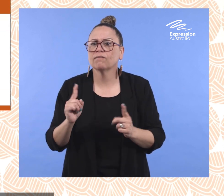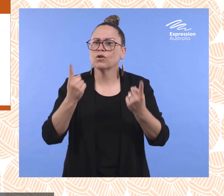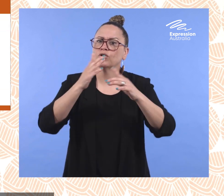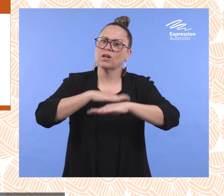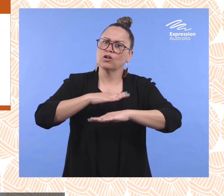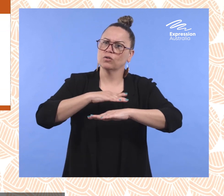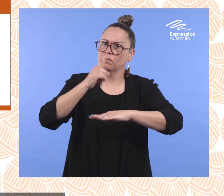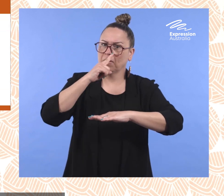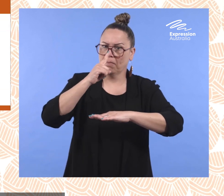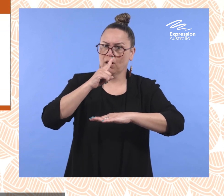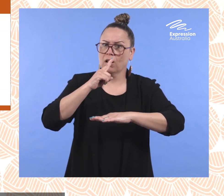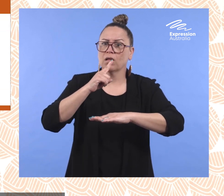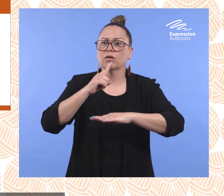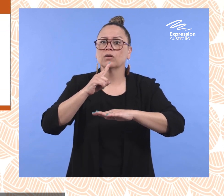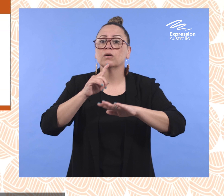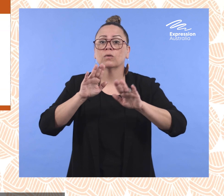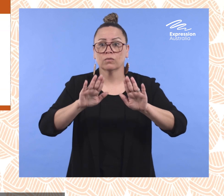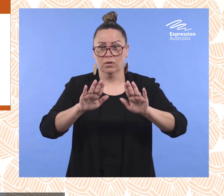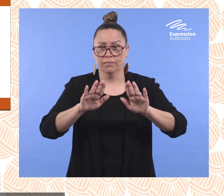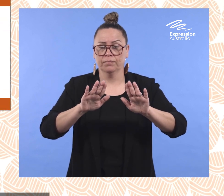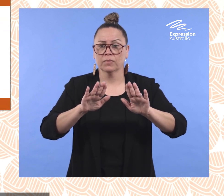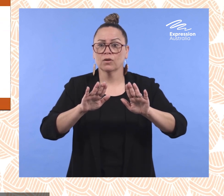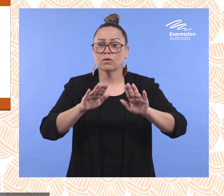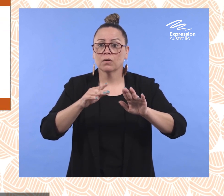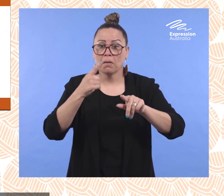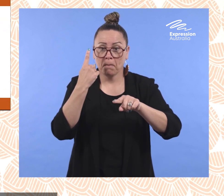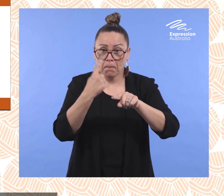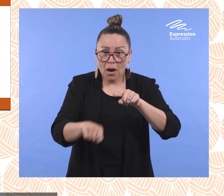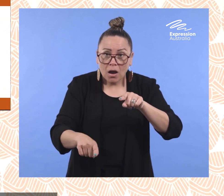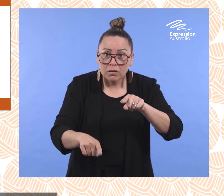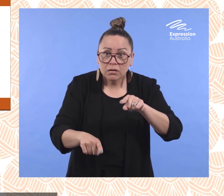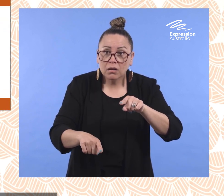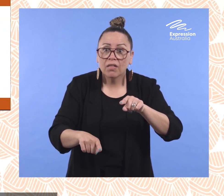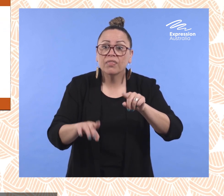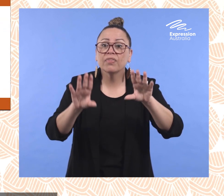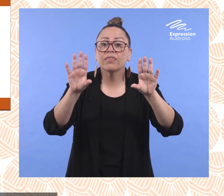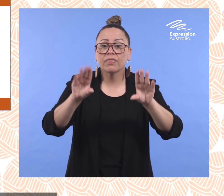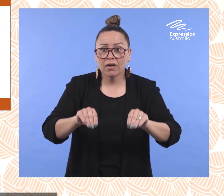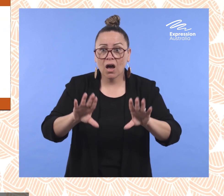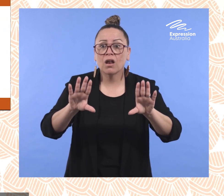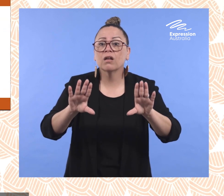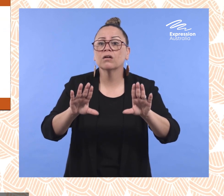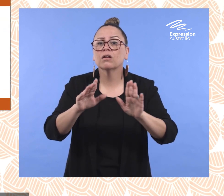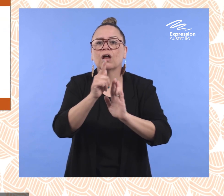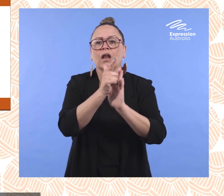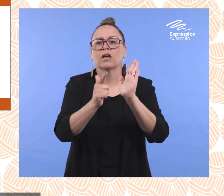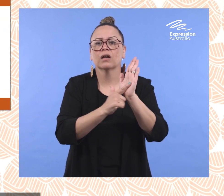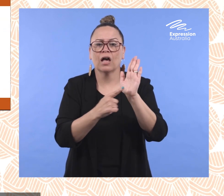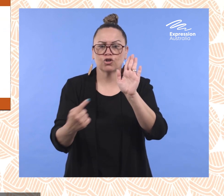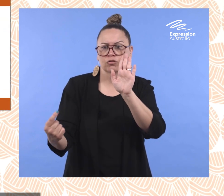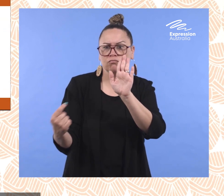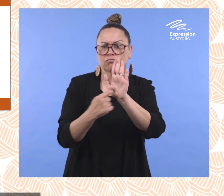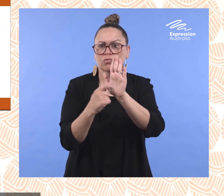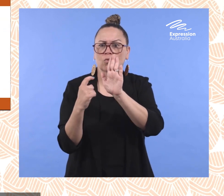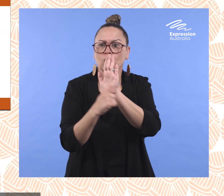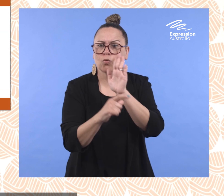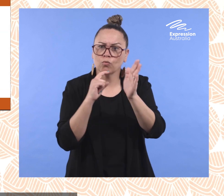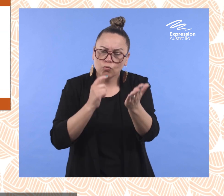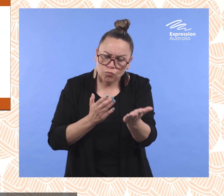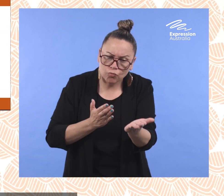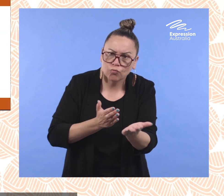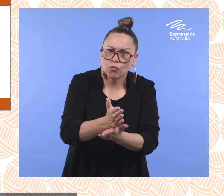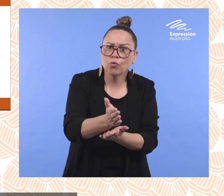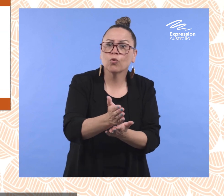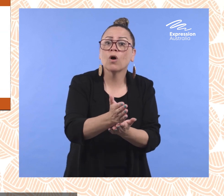peoples, to settle the voice design. And then, of course, legislation to establish the voice will go through